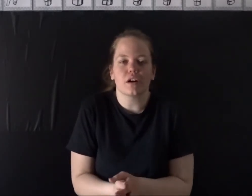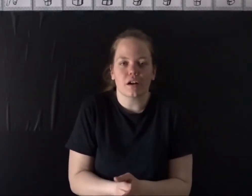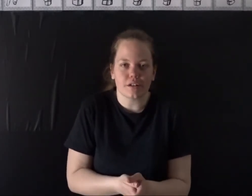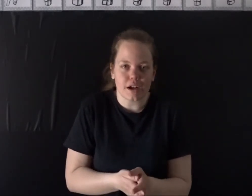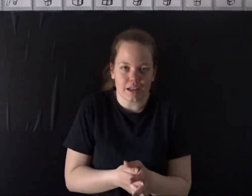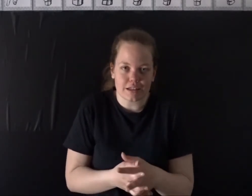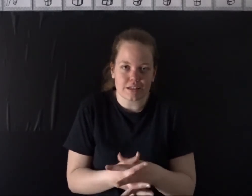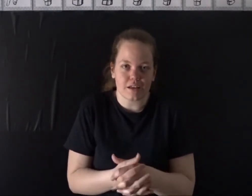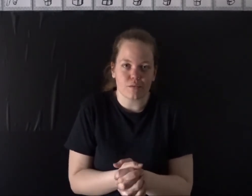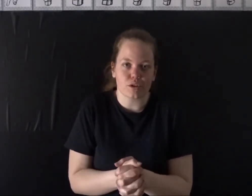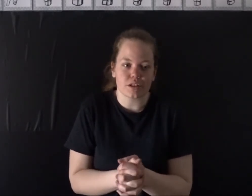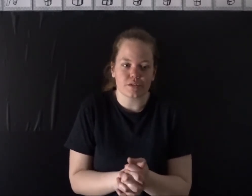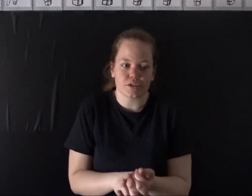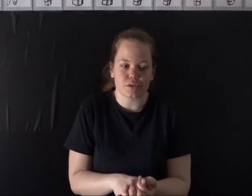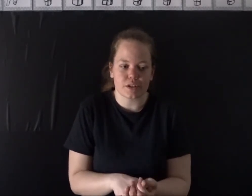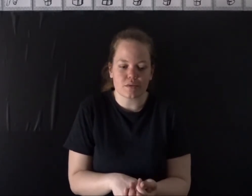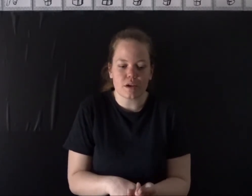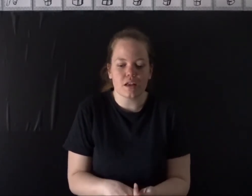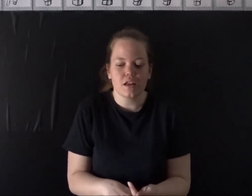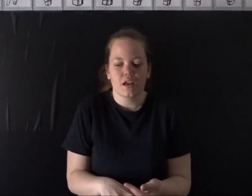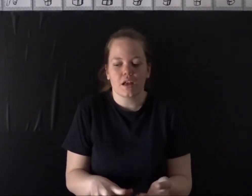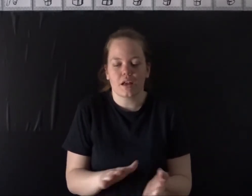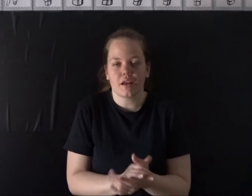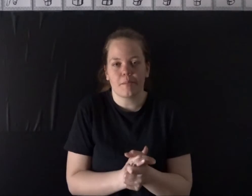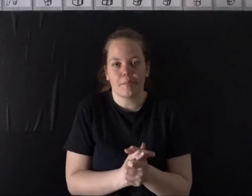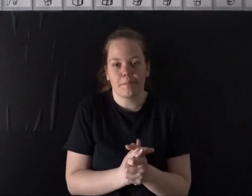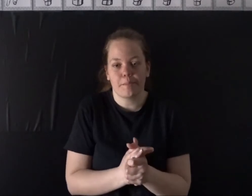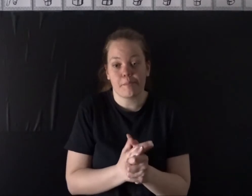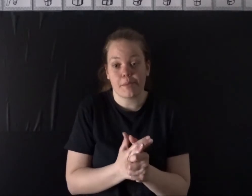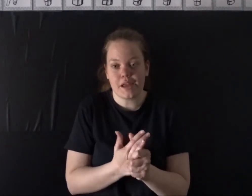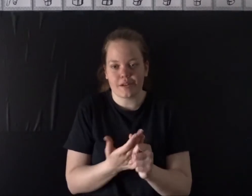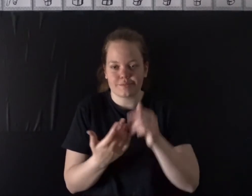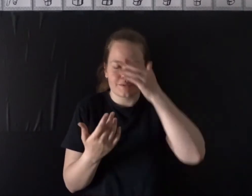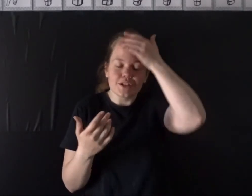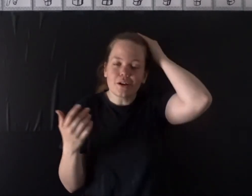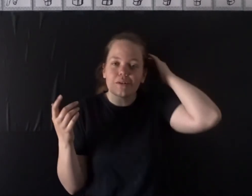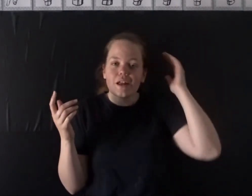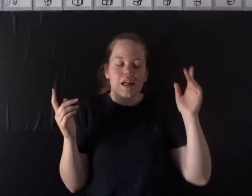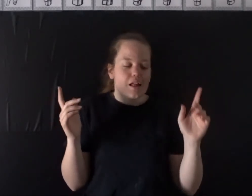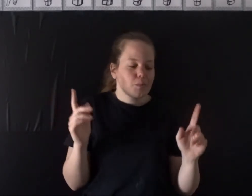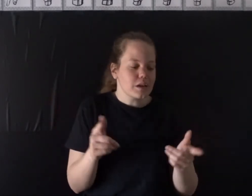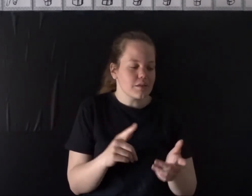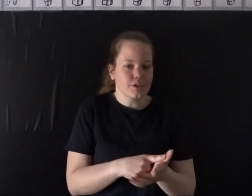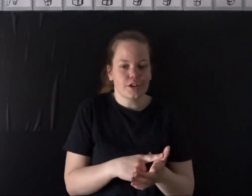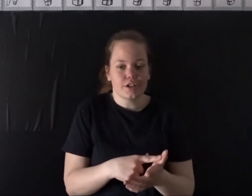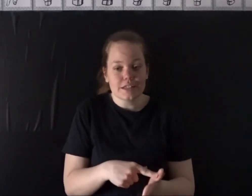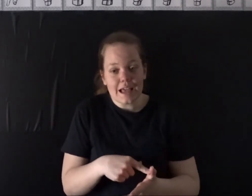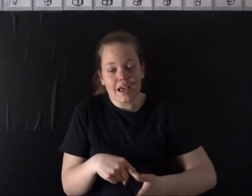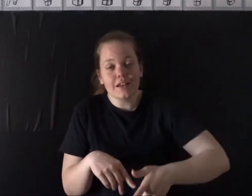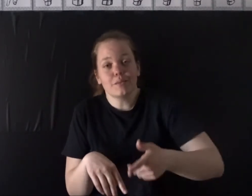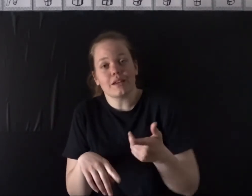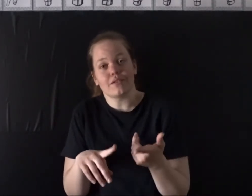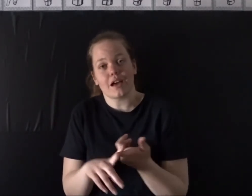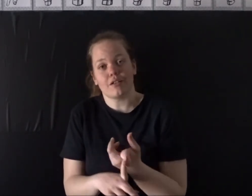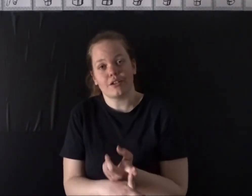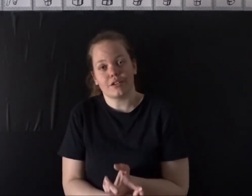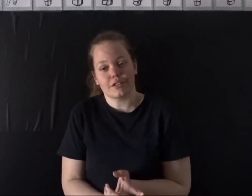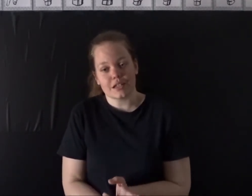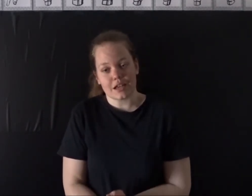other kinds of words for sore as well. But yeah, so we've learned sad, we've now learned,